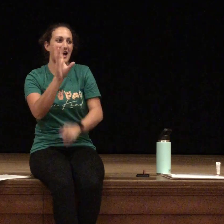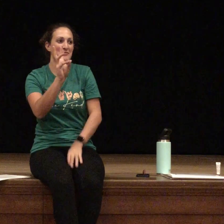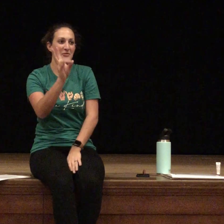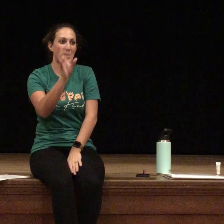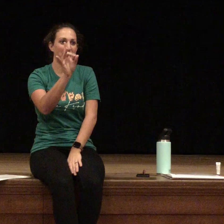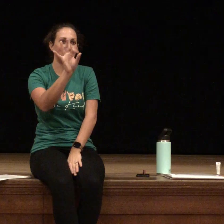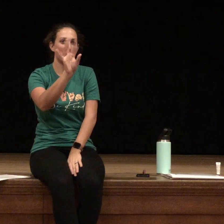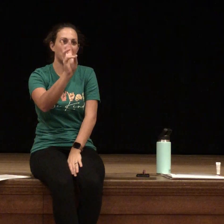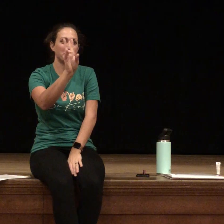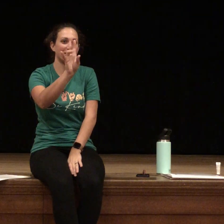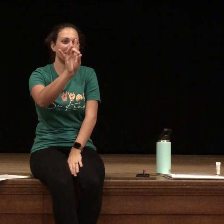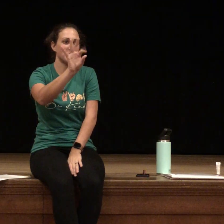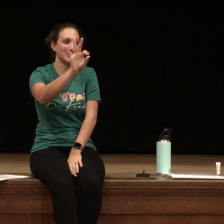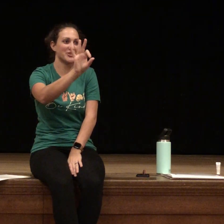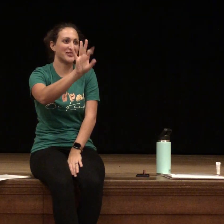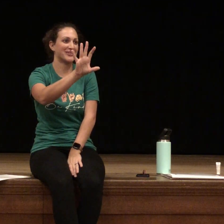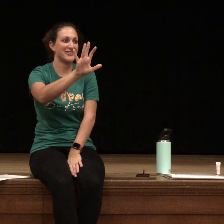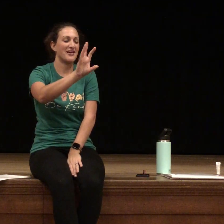help me remember which one is which.